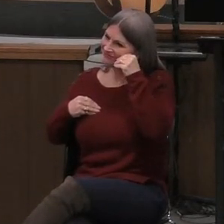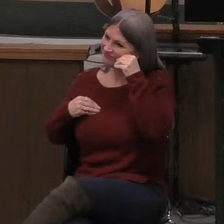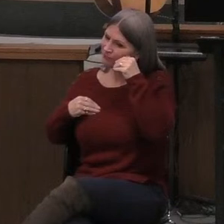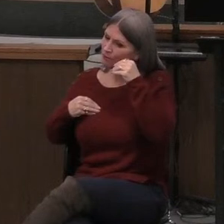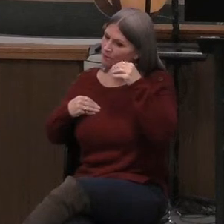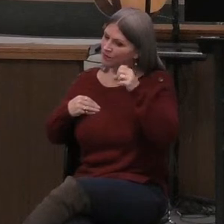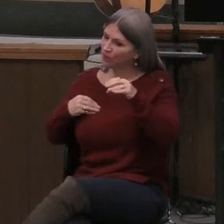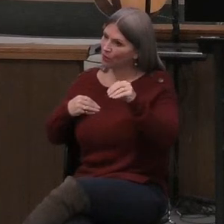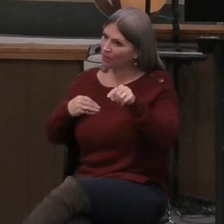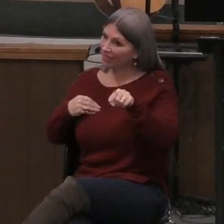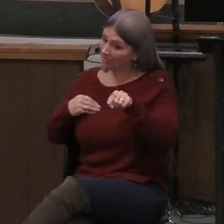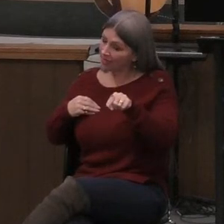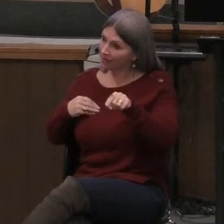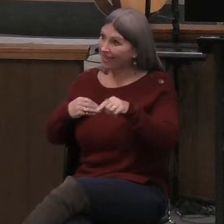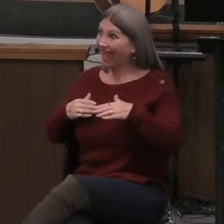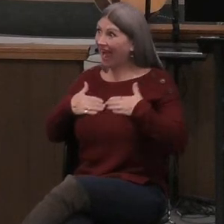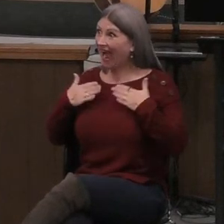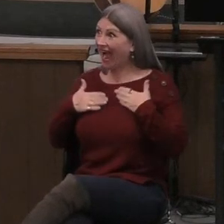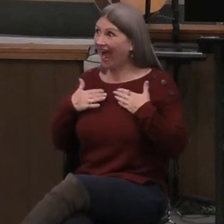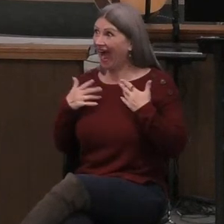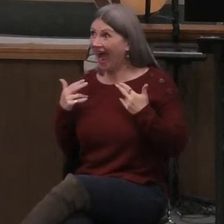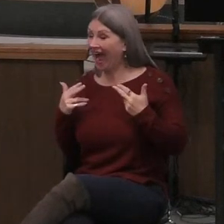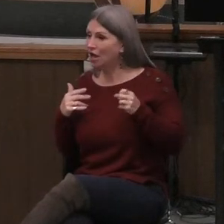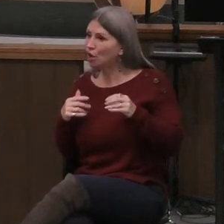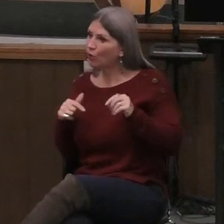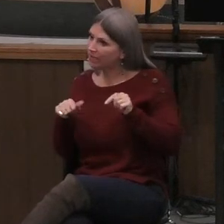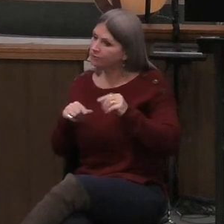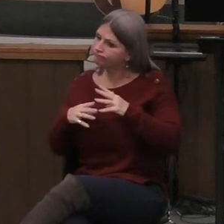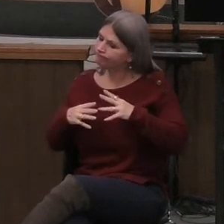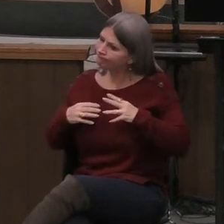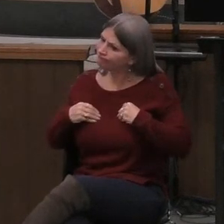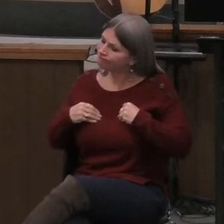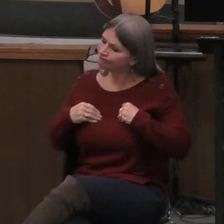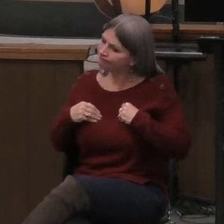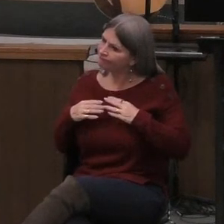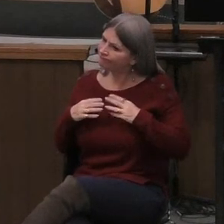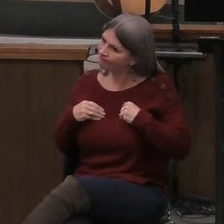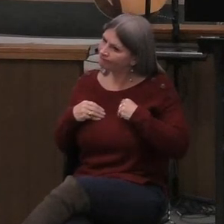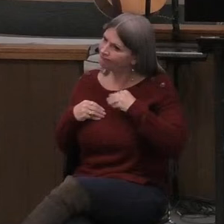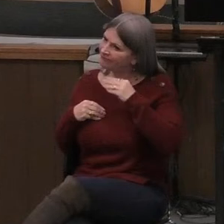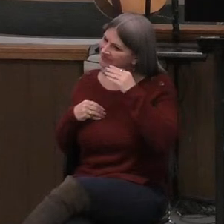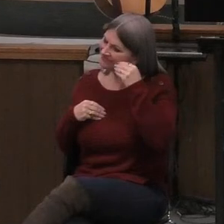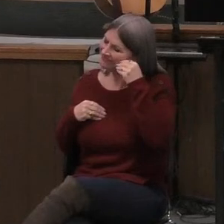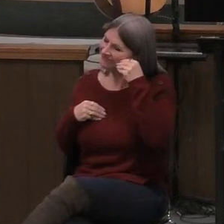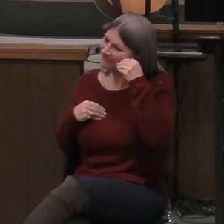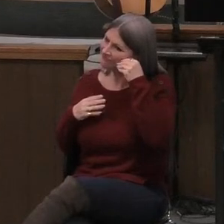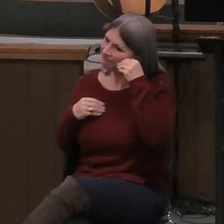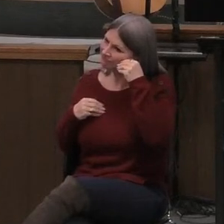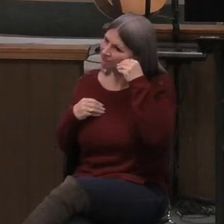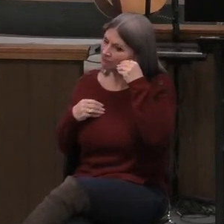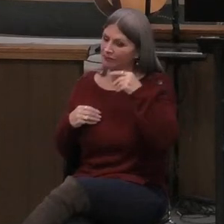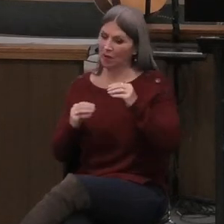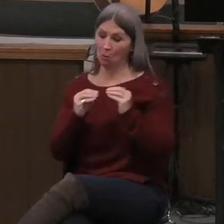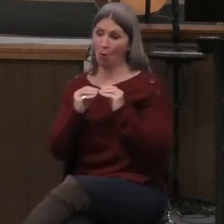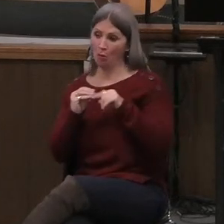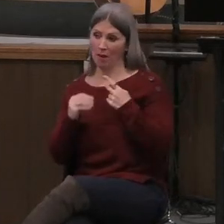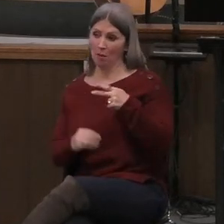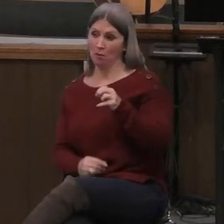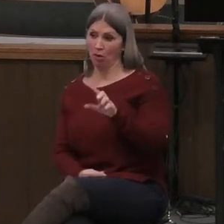enjoy, here's a few more things about Paul's, let me back up.